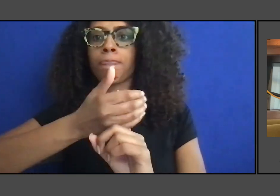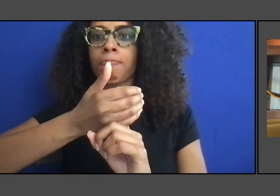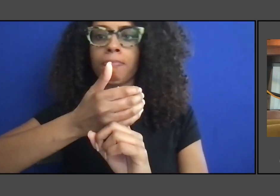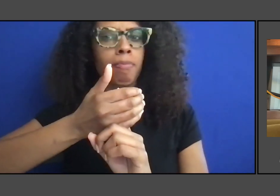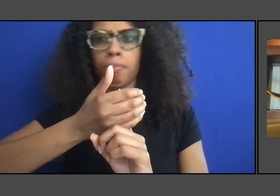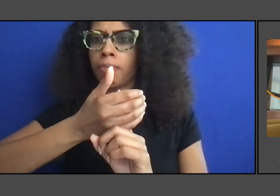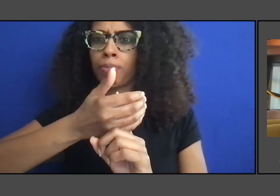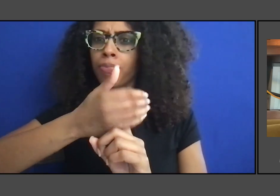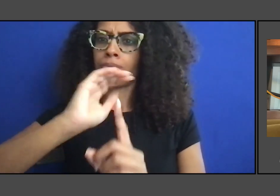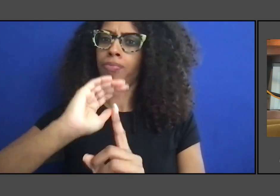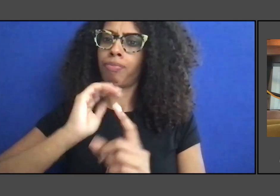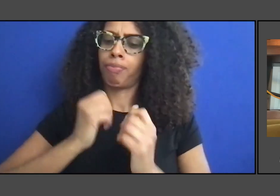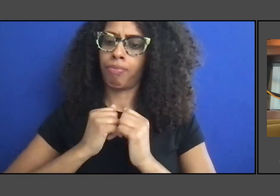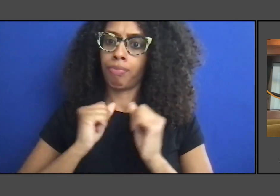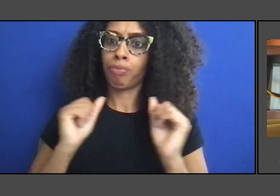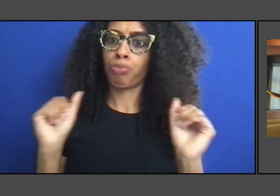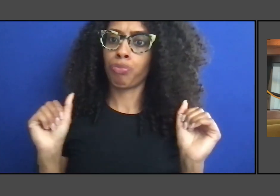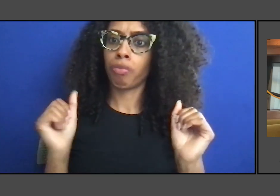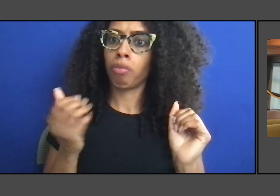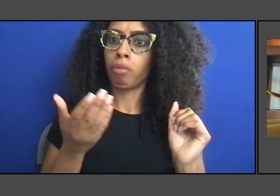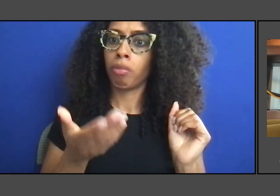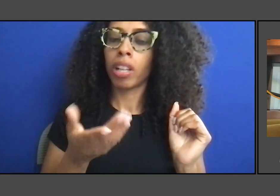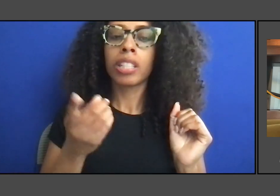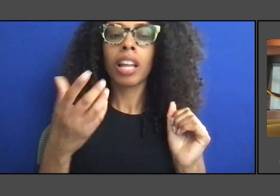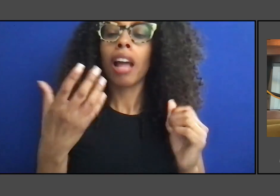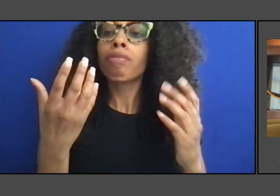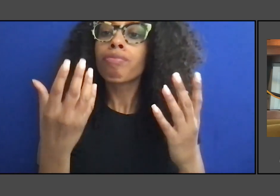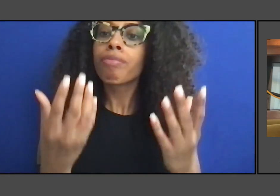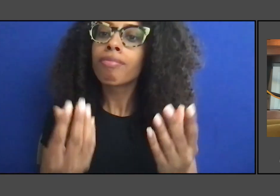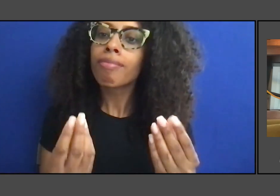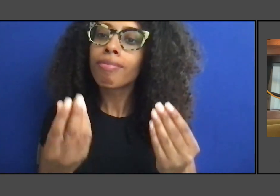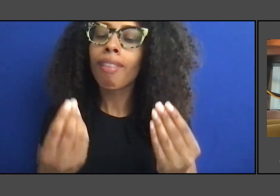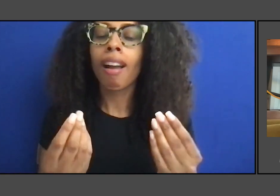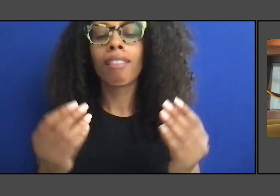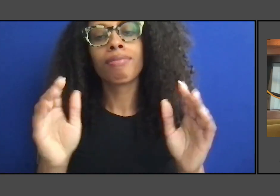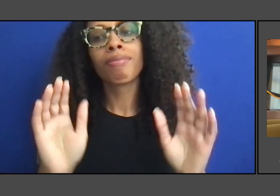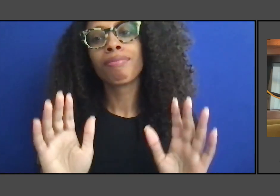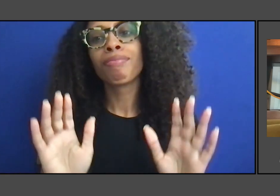very gentle, tender, motherly,